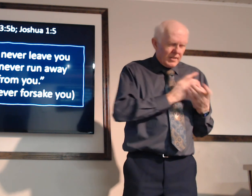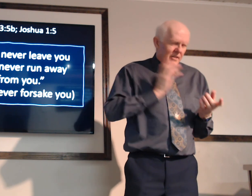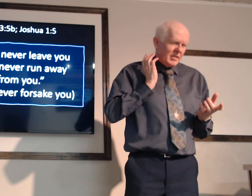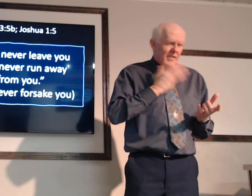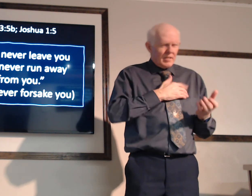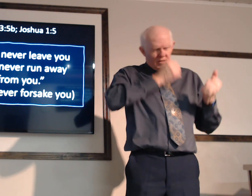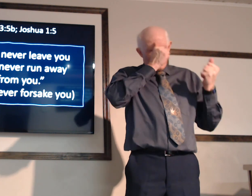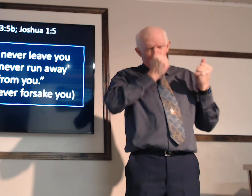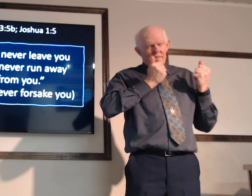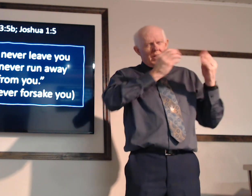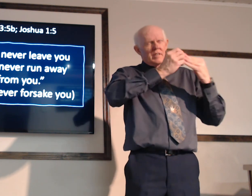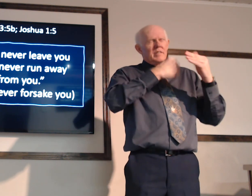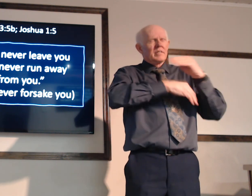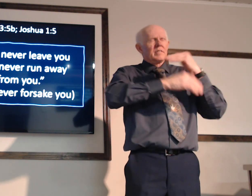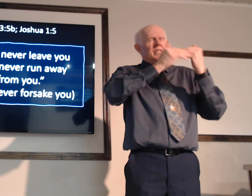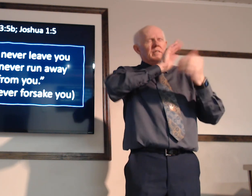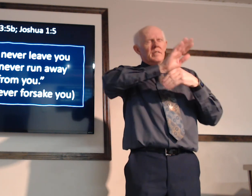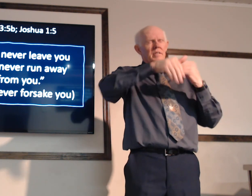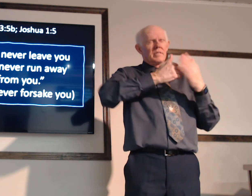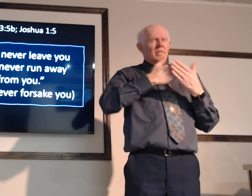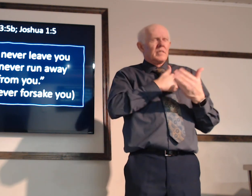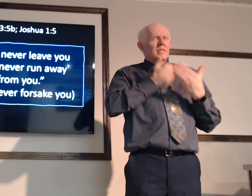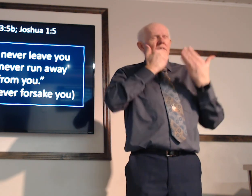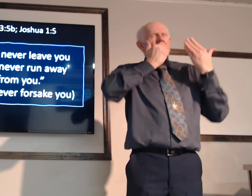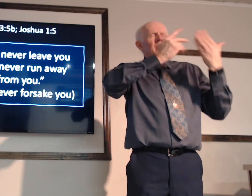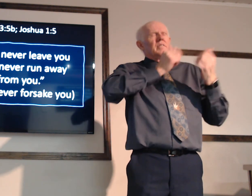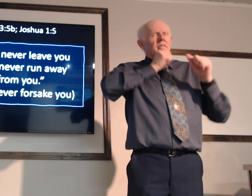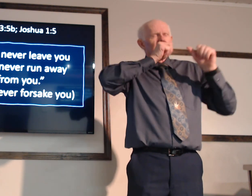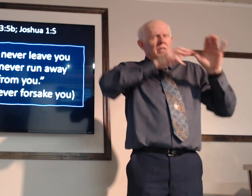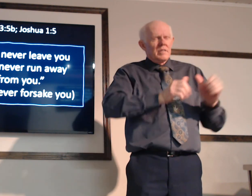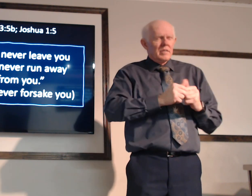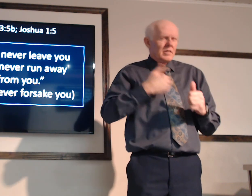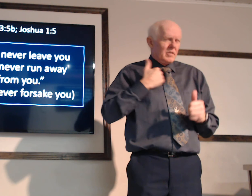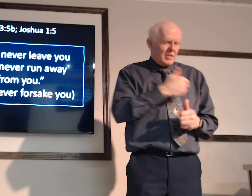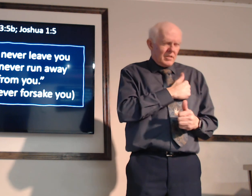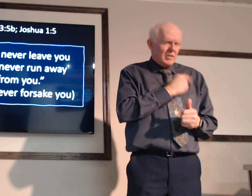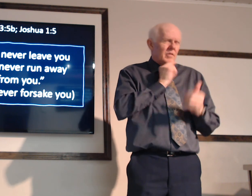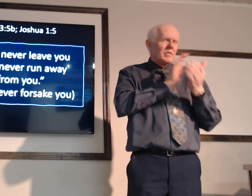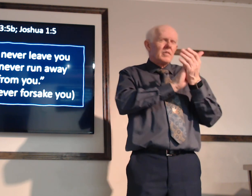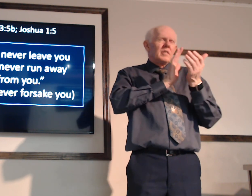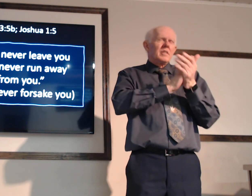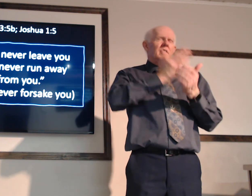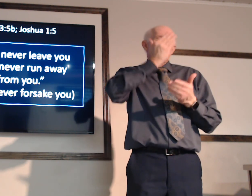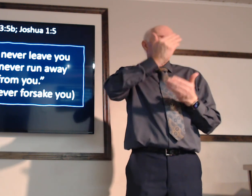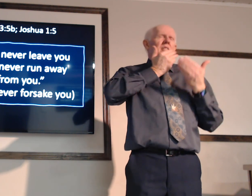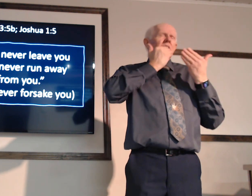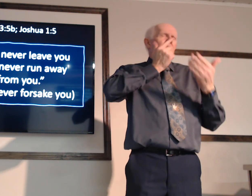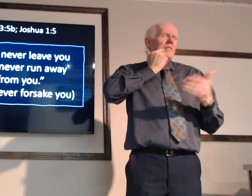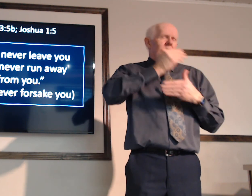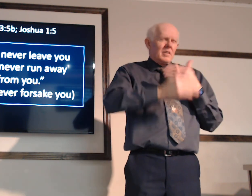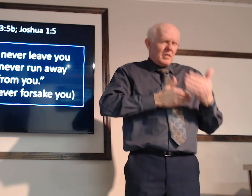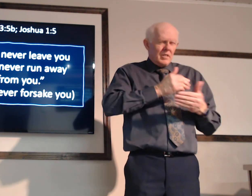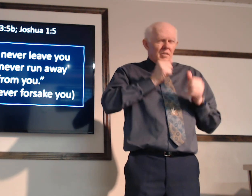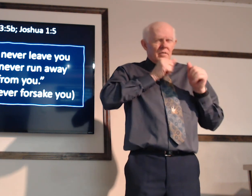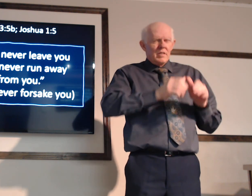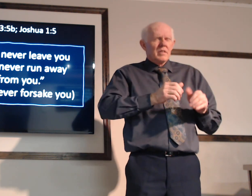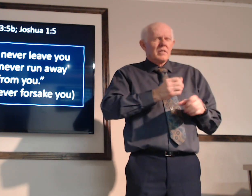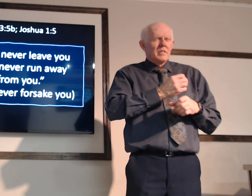Dear our Father in heaven, we thank You for all Your blessings, and we praise You for Your